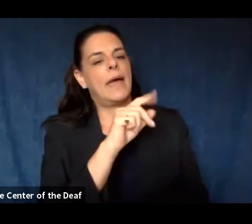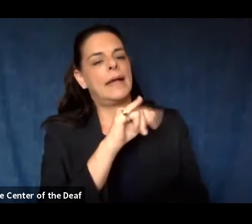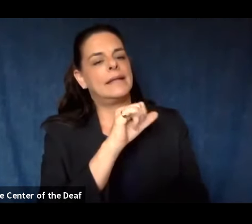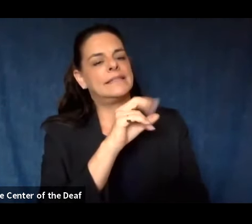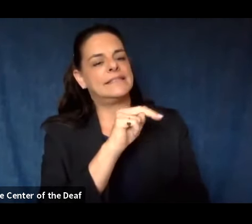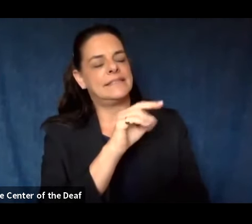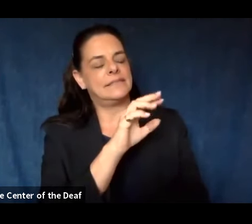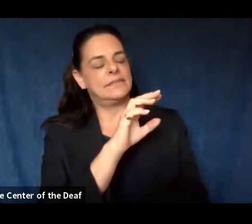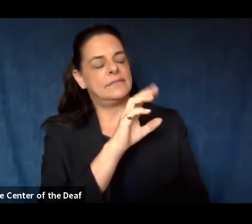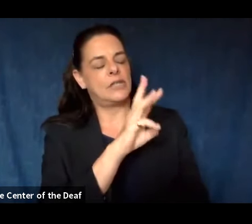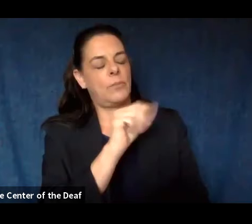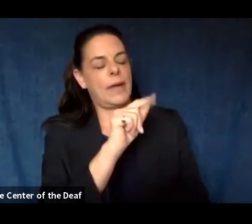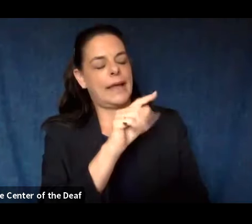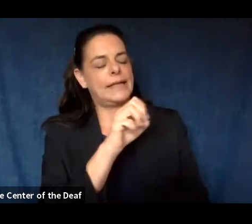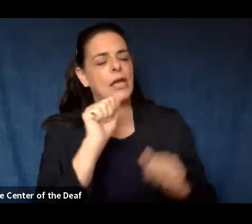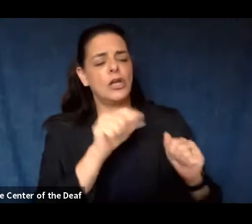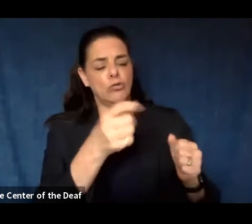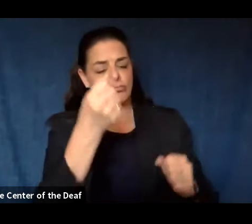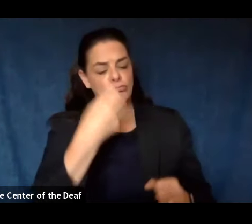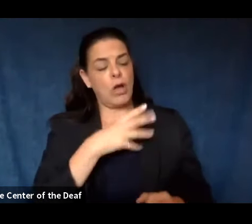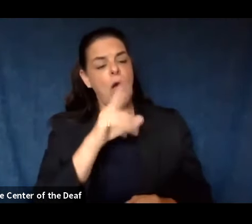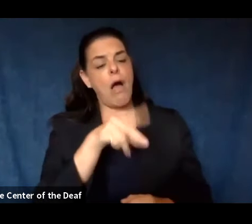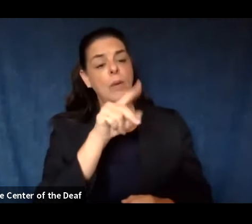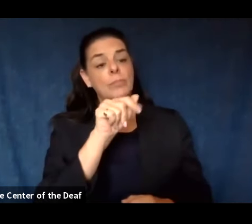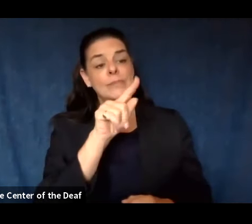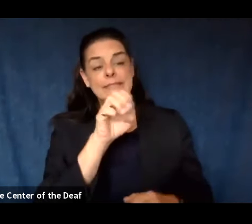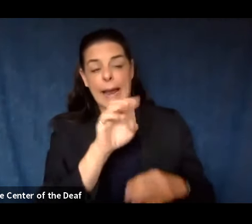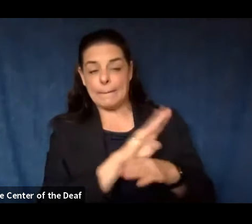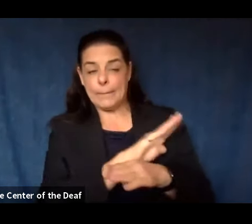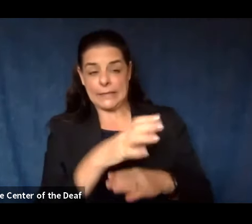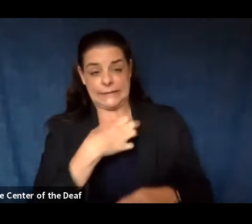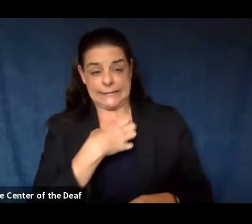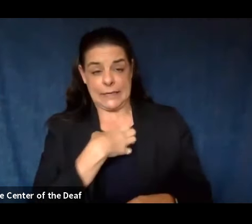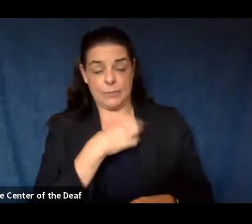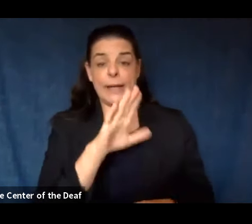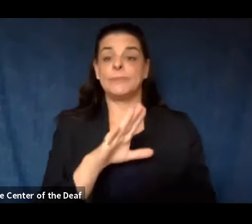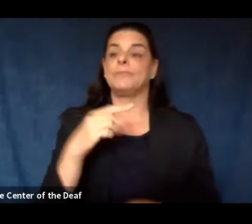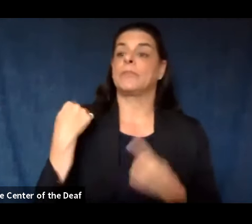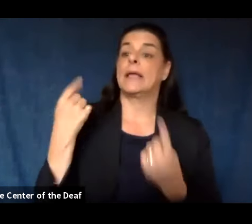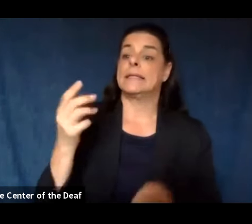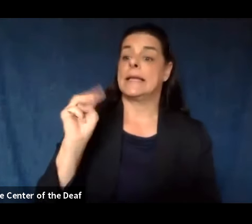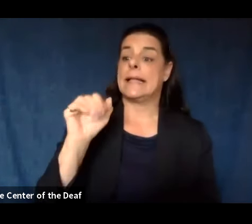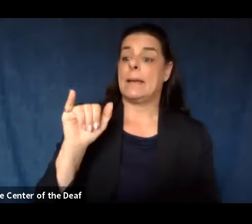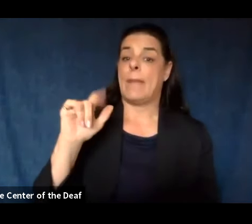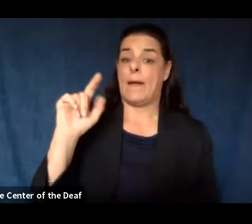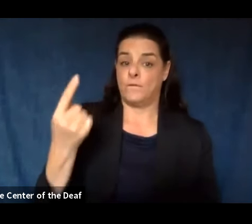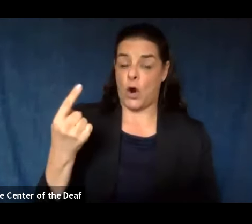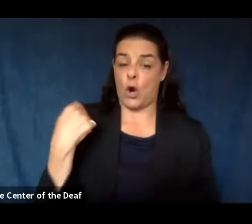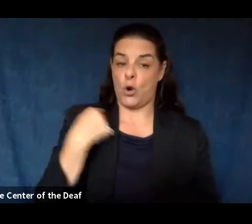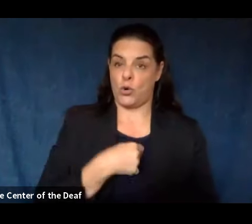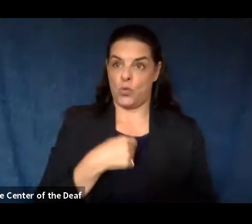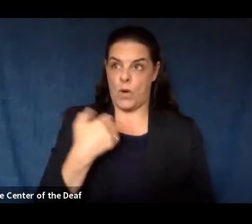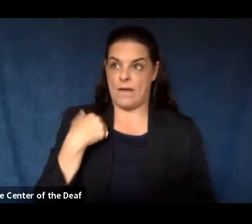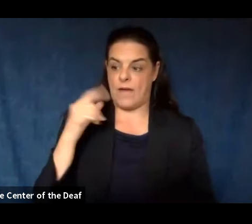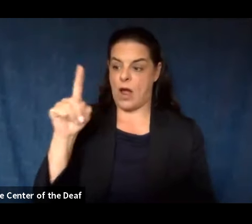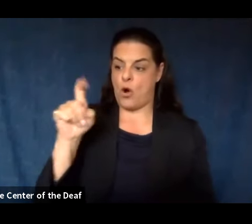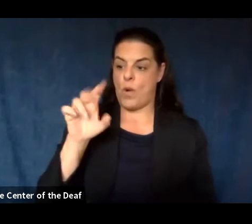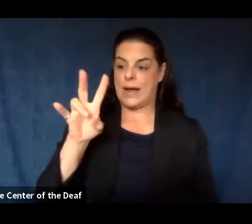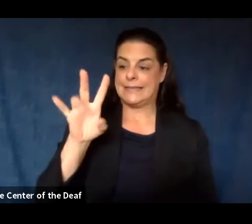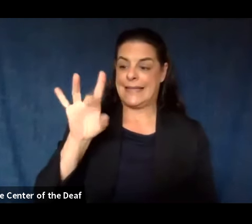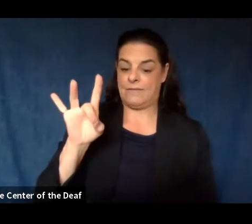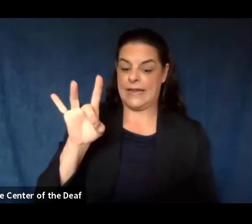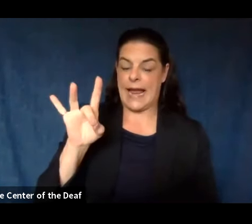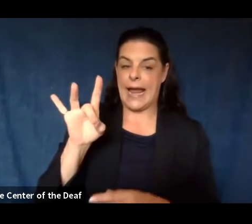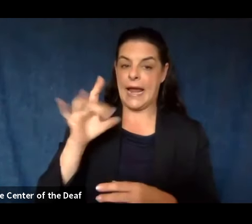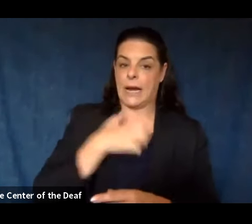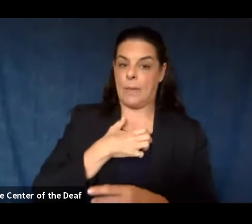on the number of complaints of businesses not complying? Since May 1st, we've had 178 non-food